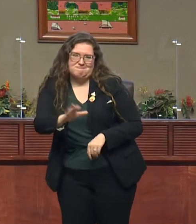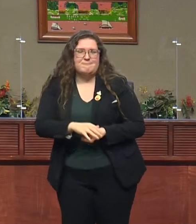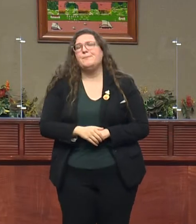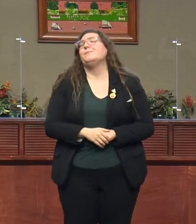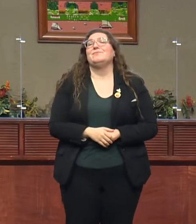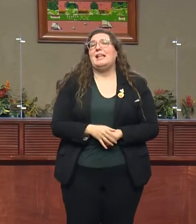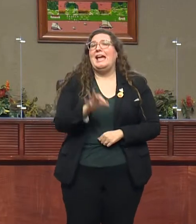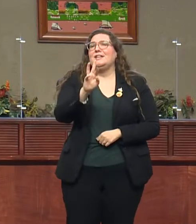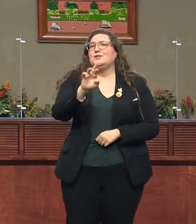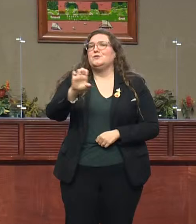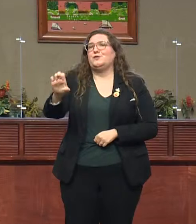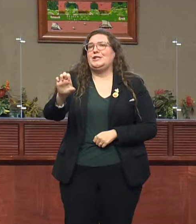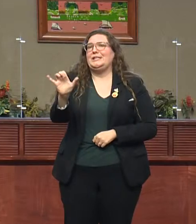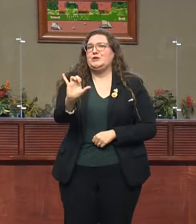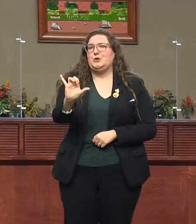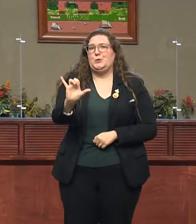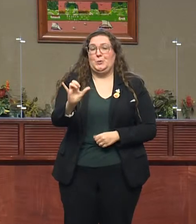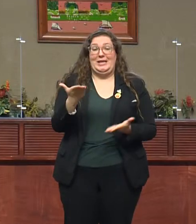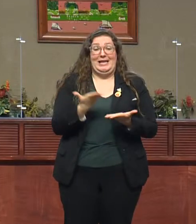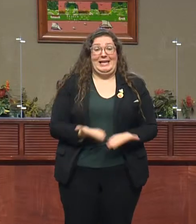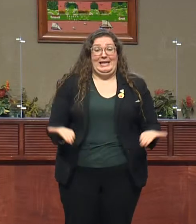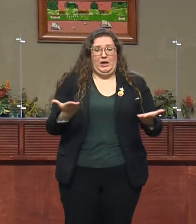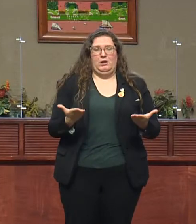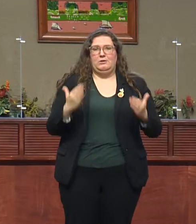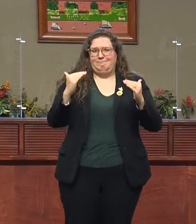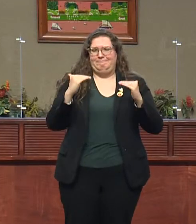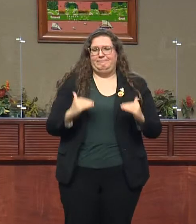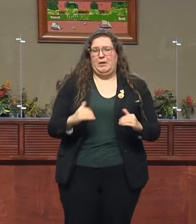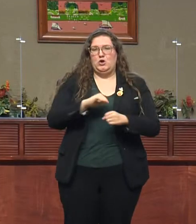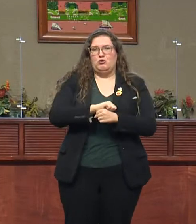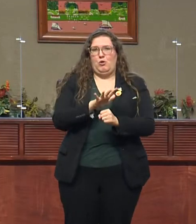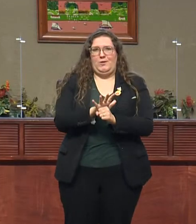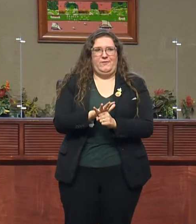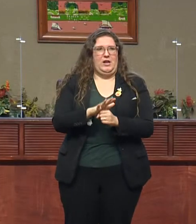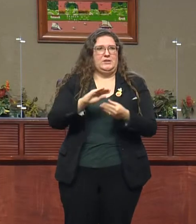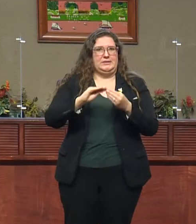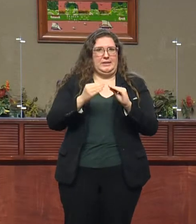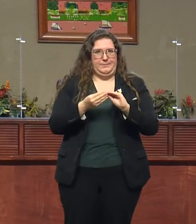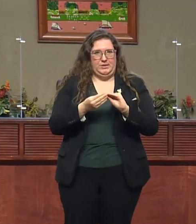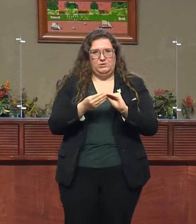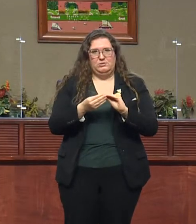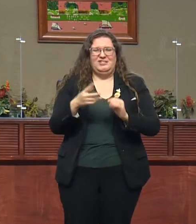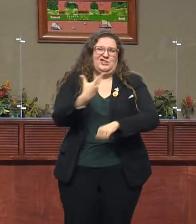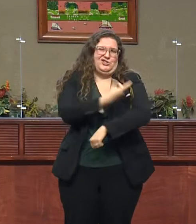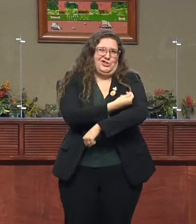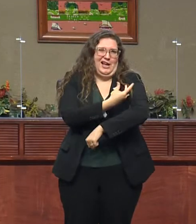In our county, we are approaching 500,000 doses. We are at